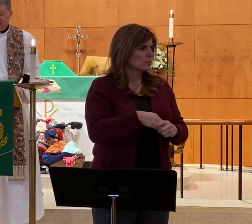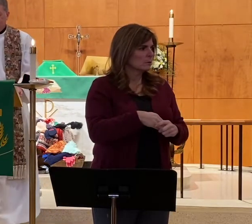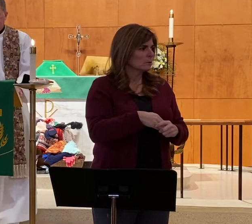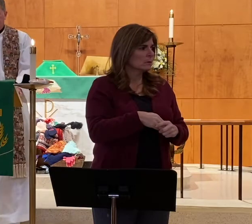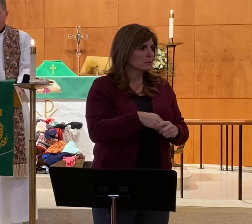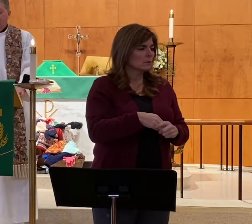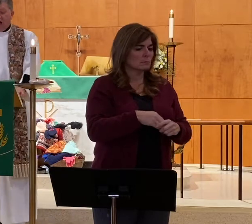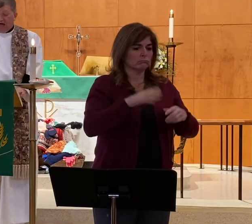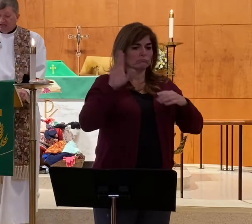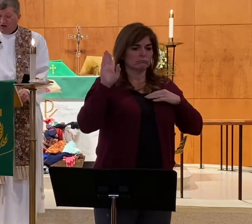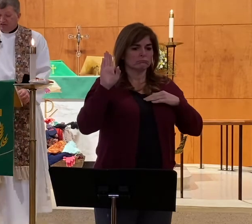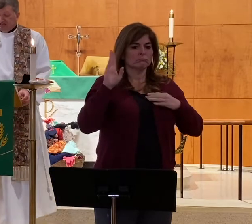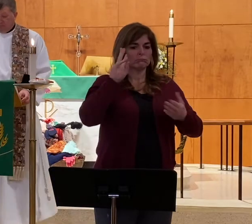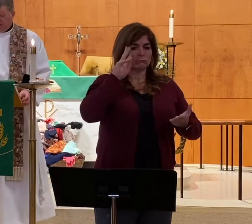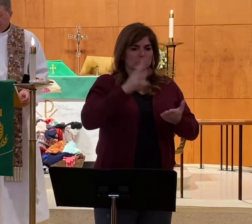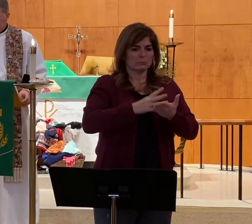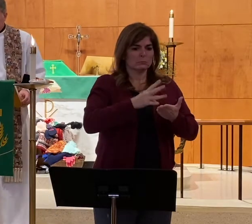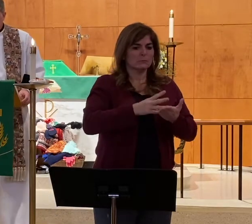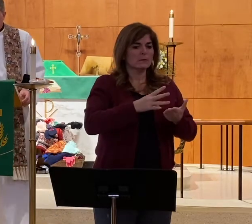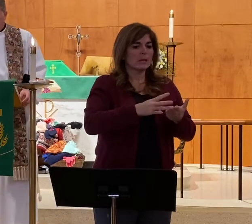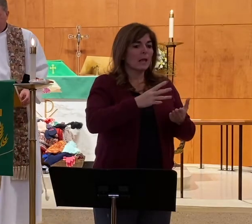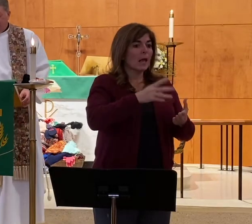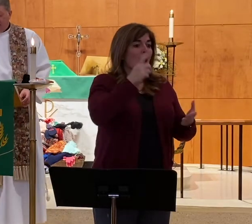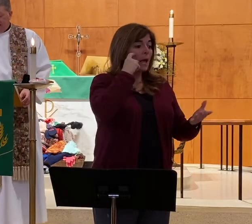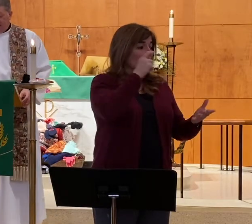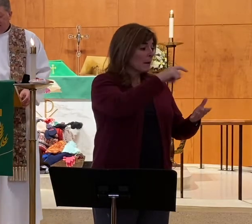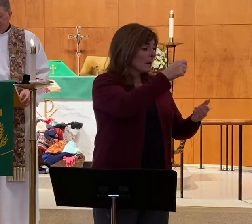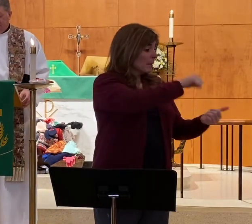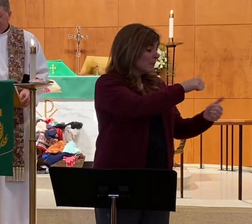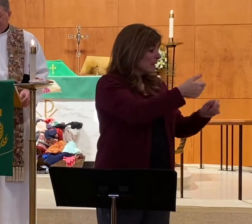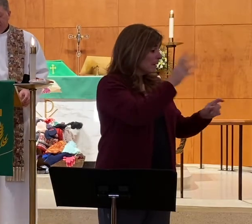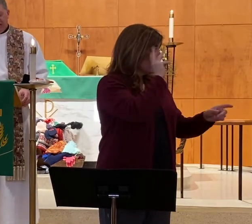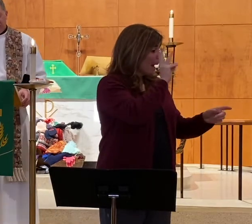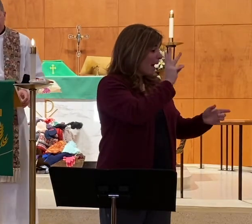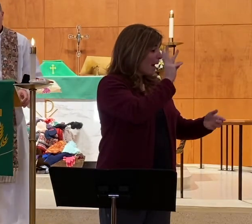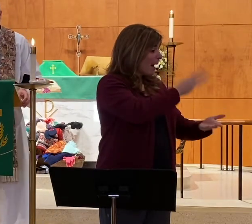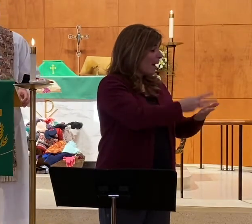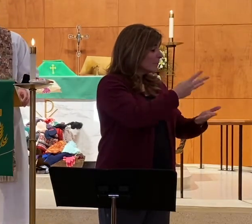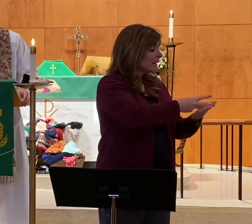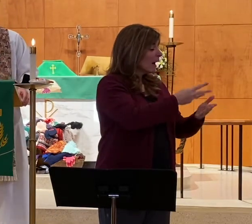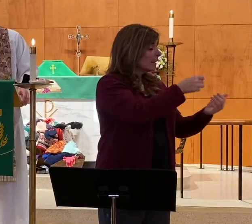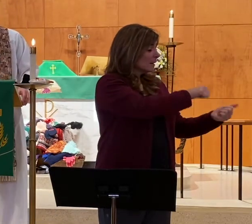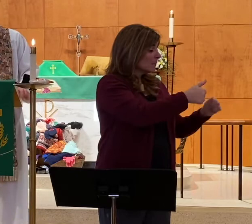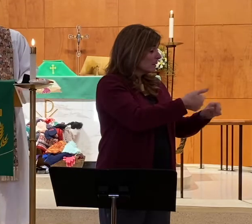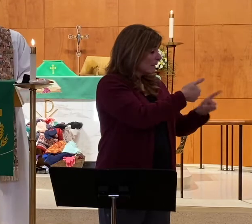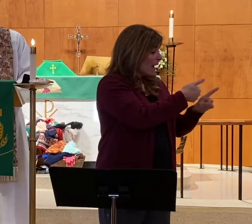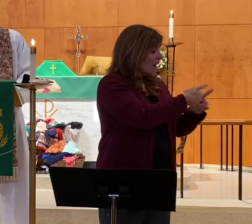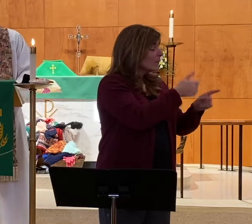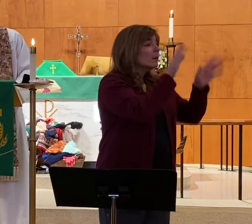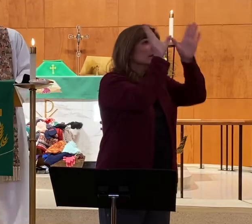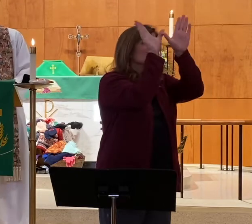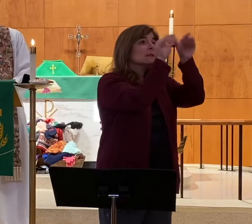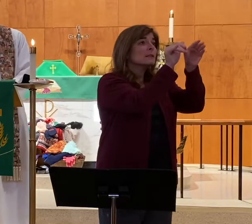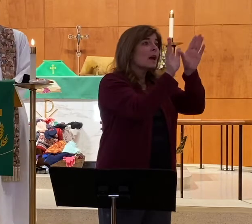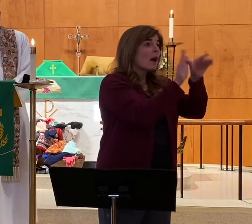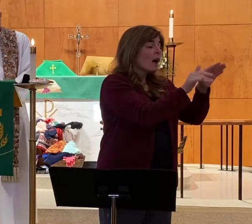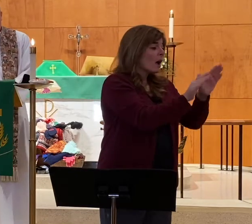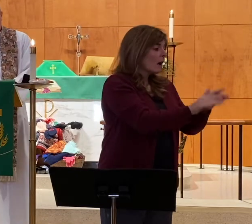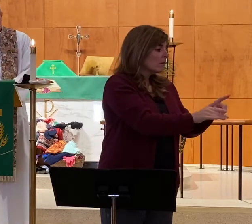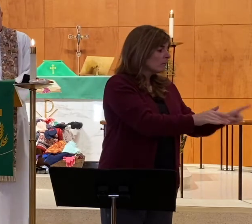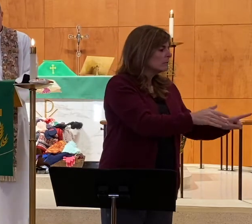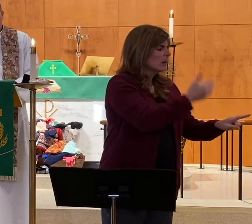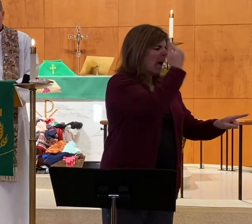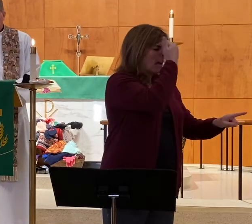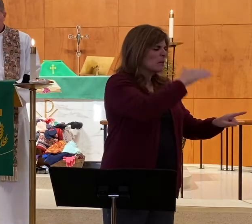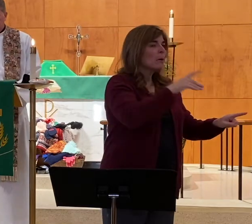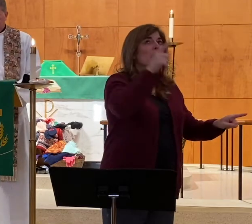John testified, "I saw the Spirit descending from heaven like a dove, and it remained on him. I myself did not know him, but the one who